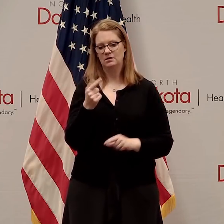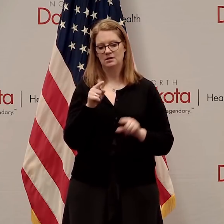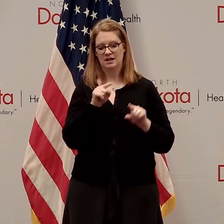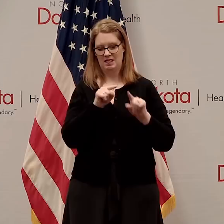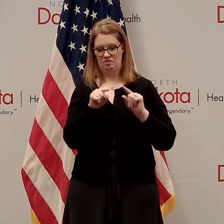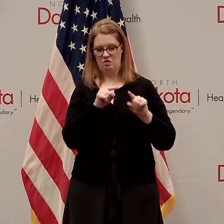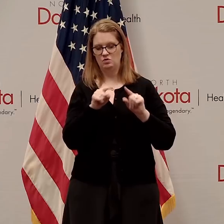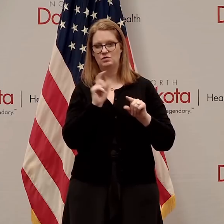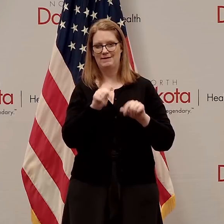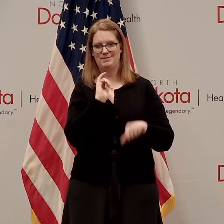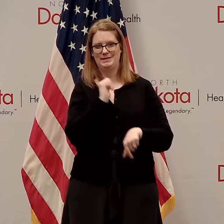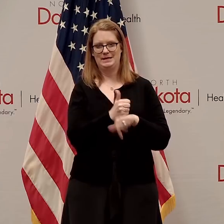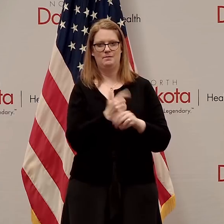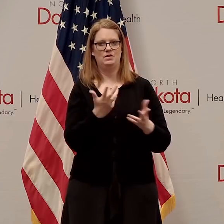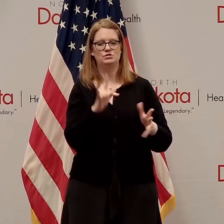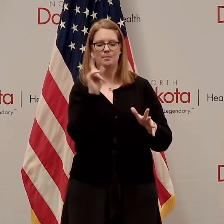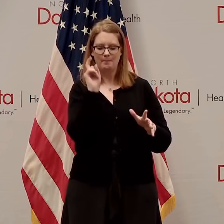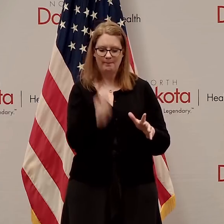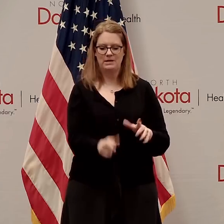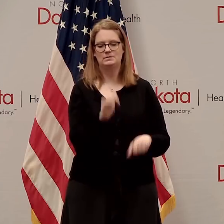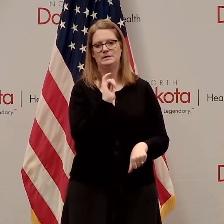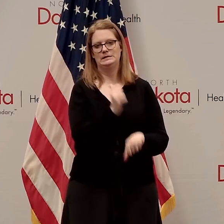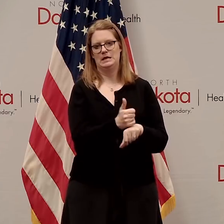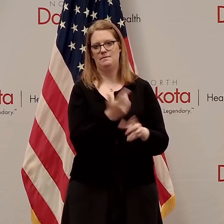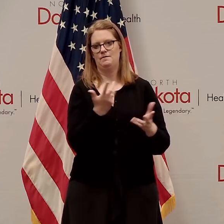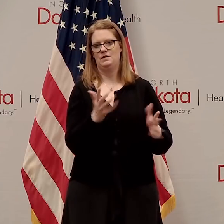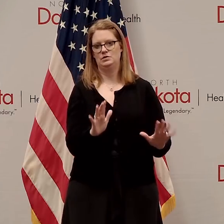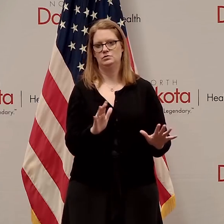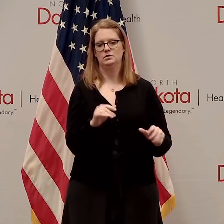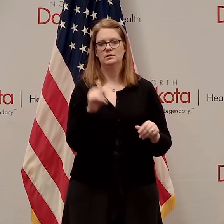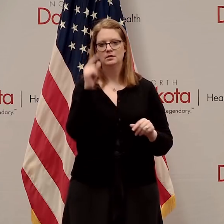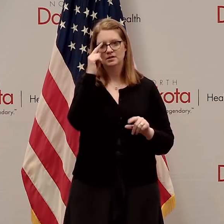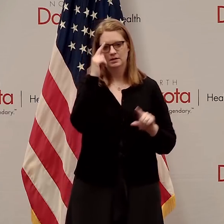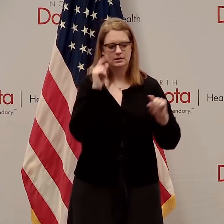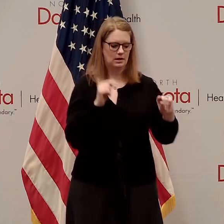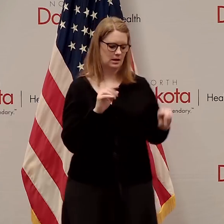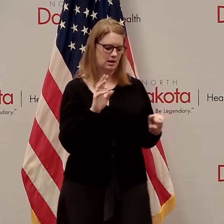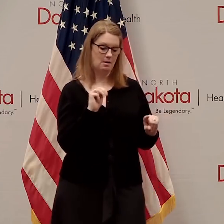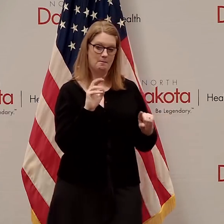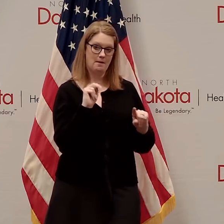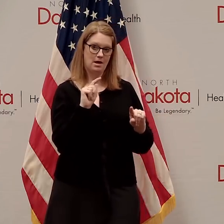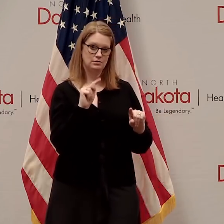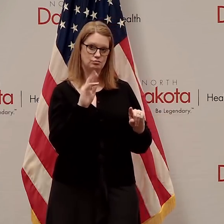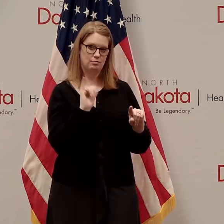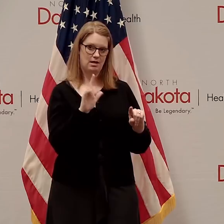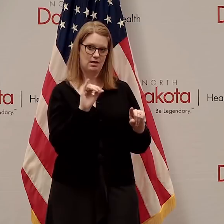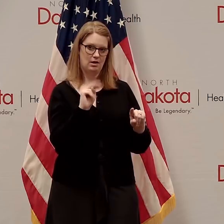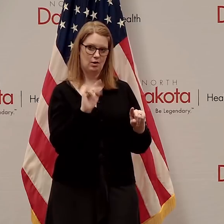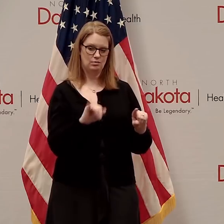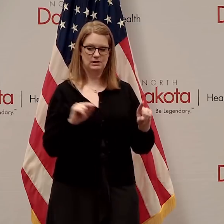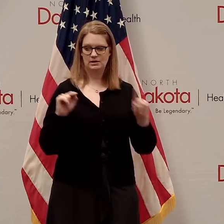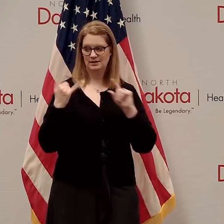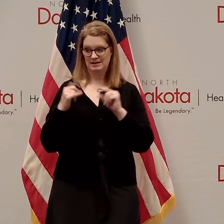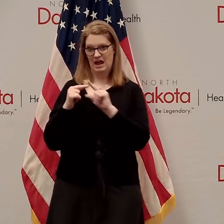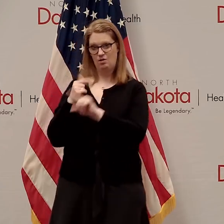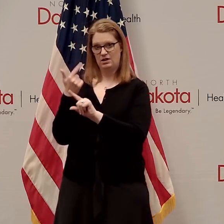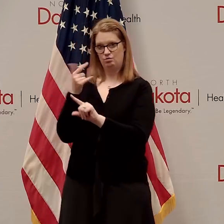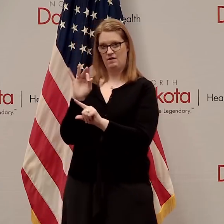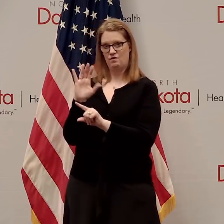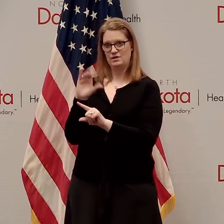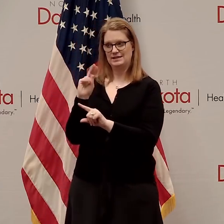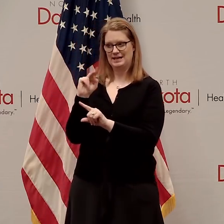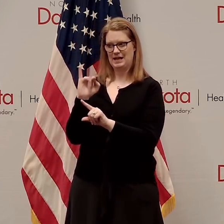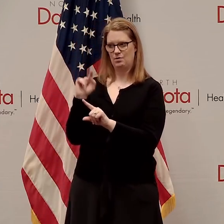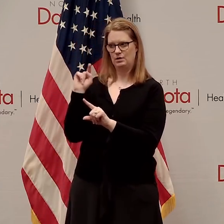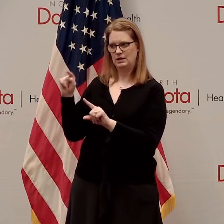have in place. Like I said, what we've done it up in Montreal County, what we're doing in Grand Forks County